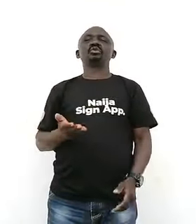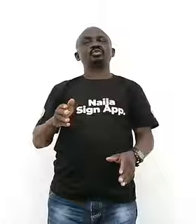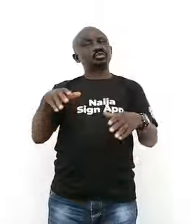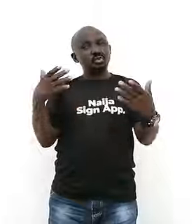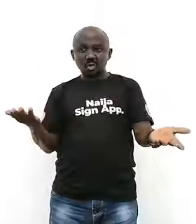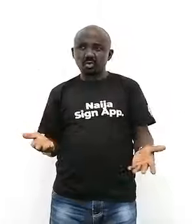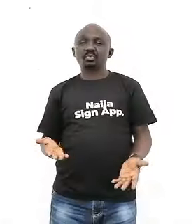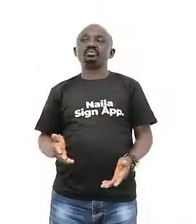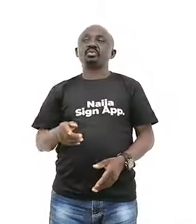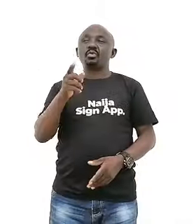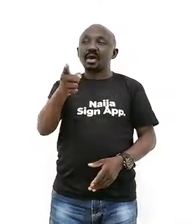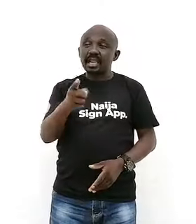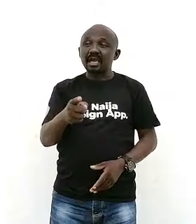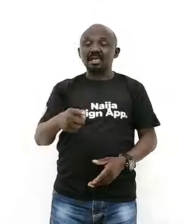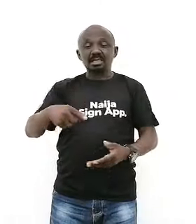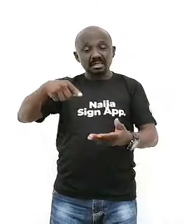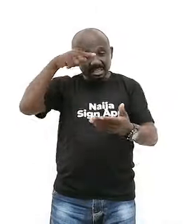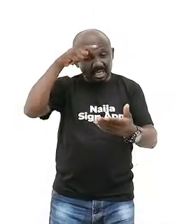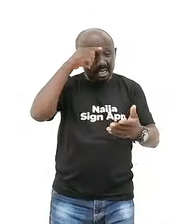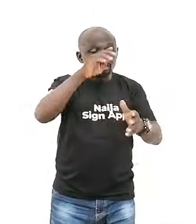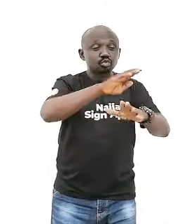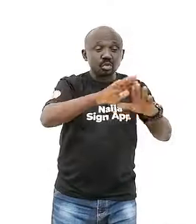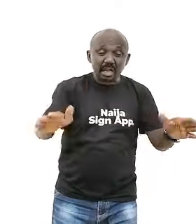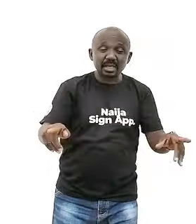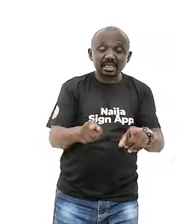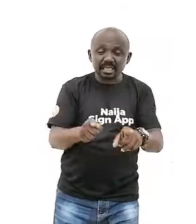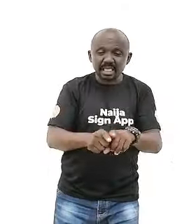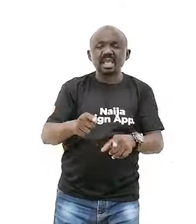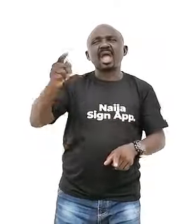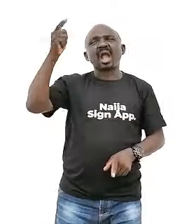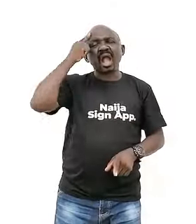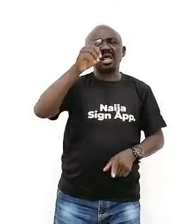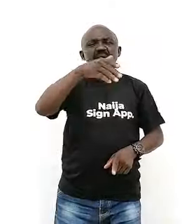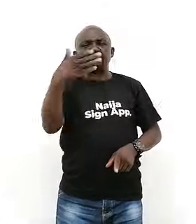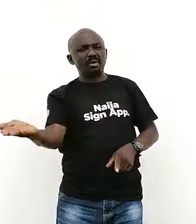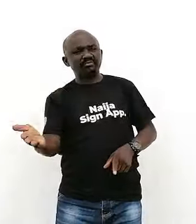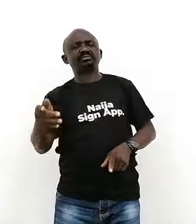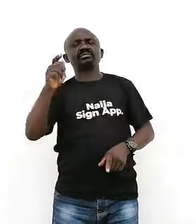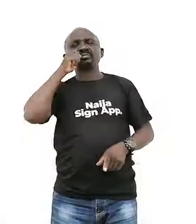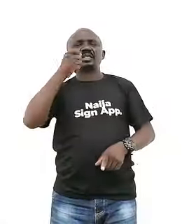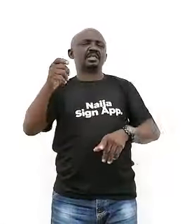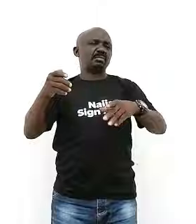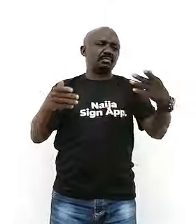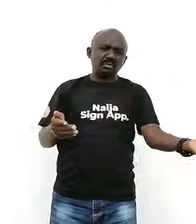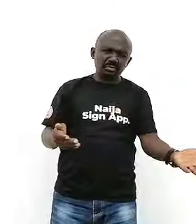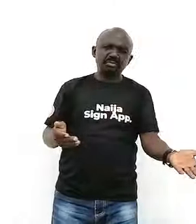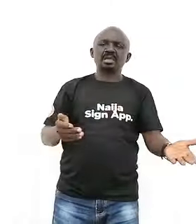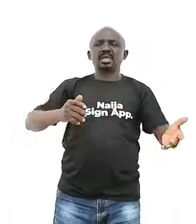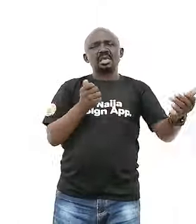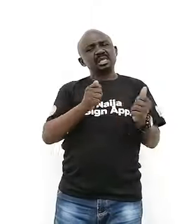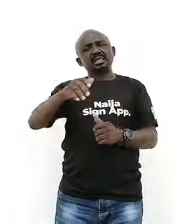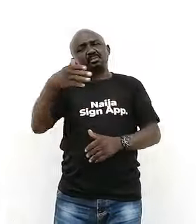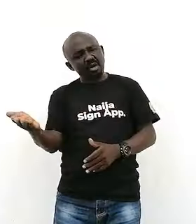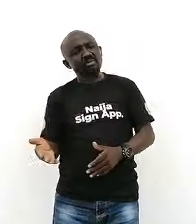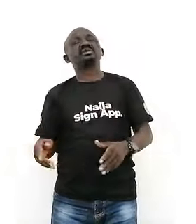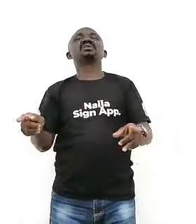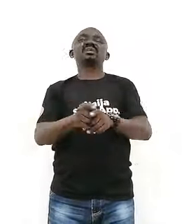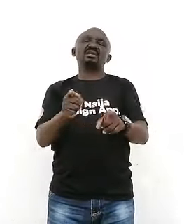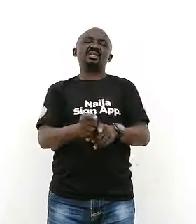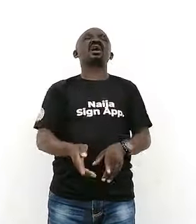physical attacks happened, and all of these happened along tribal and religious lines. In Nigeria, we have